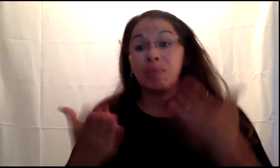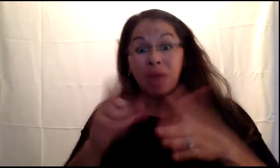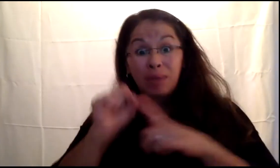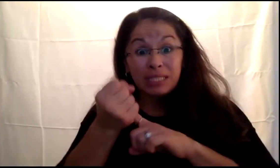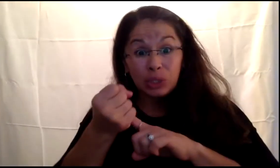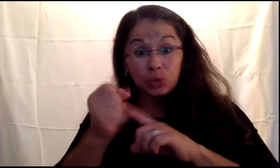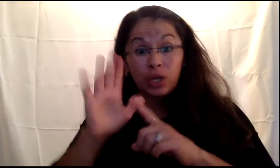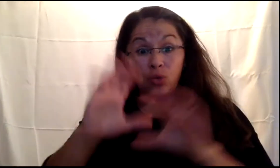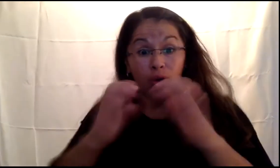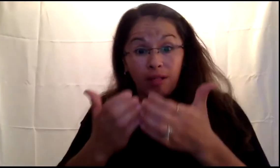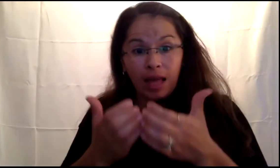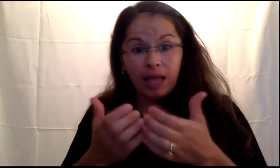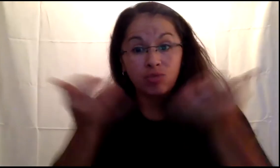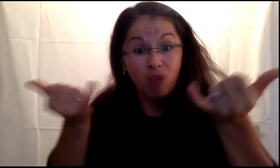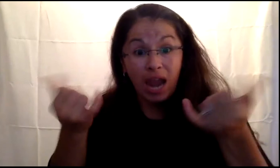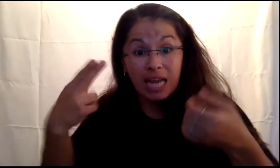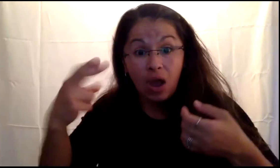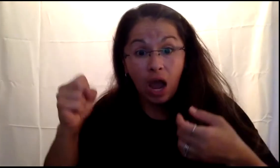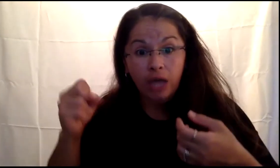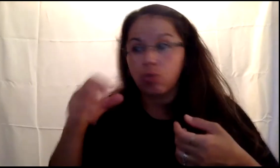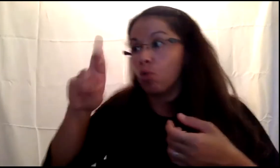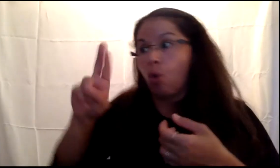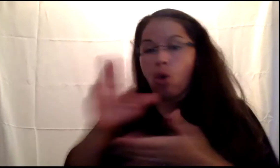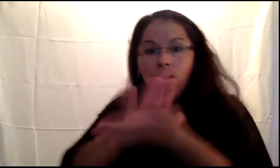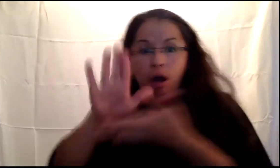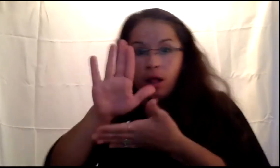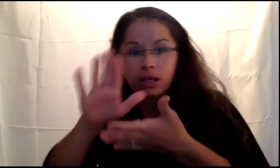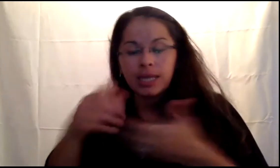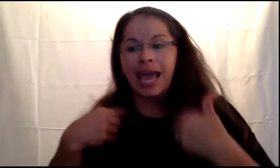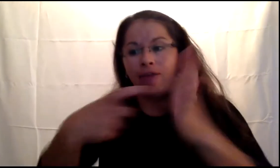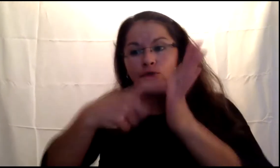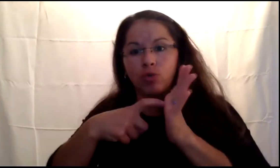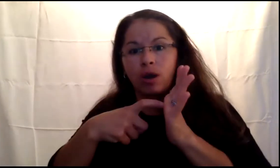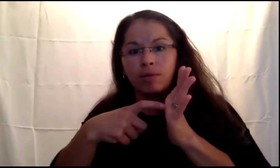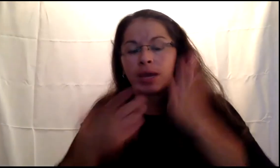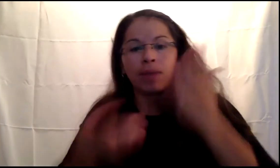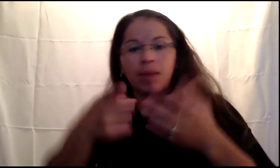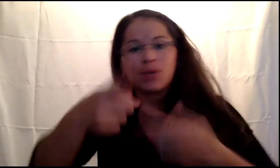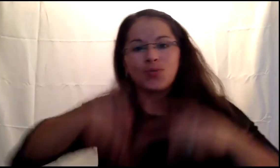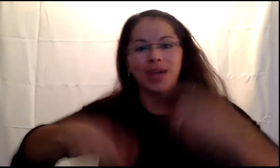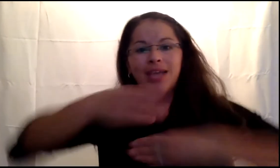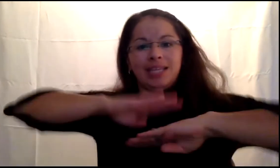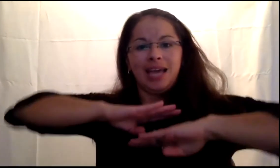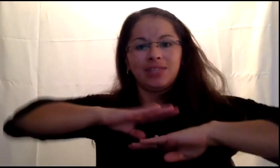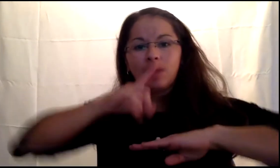teacher now in high school might have a requirement put in place that you won't be able to satisfy because of your status. Things